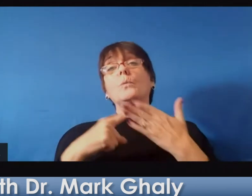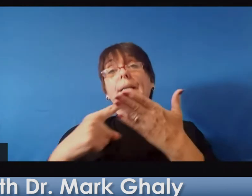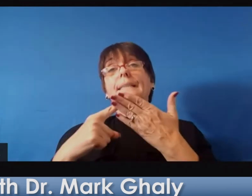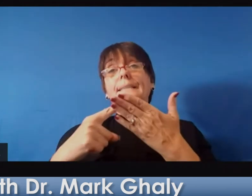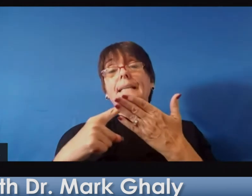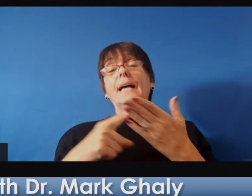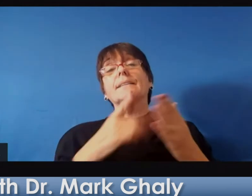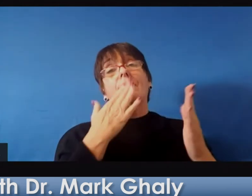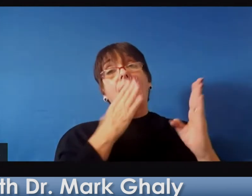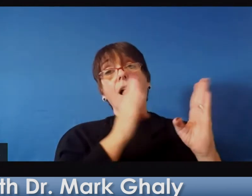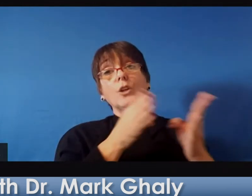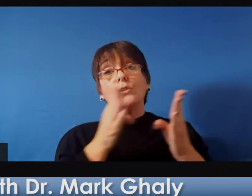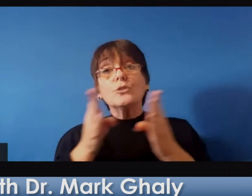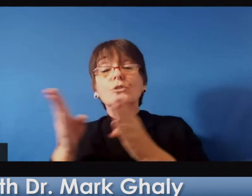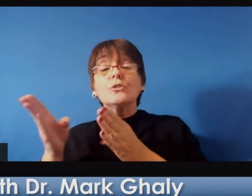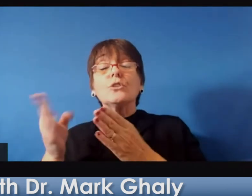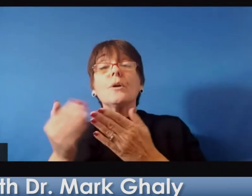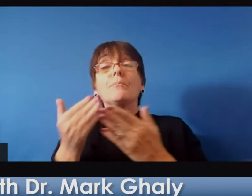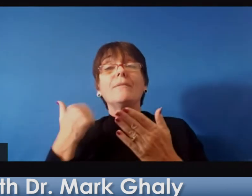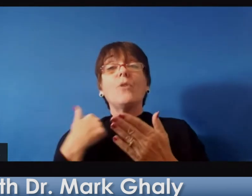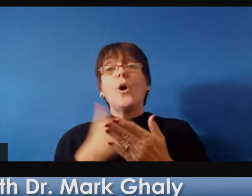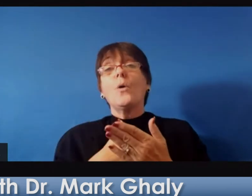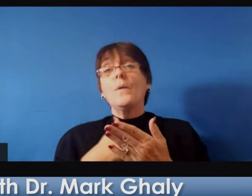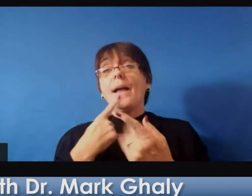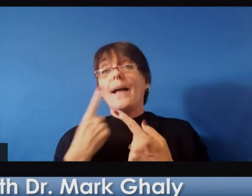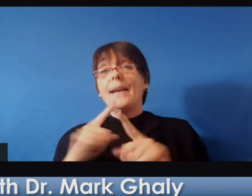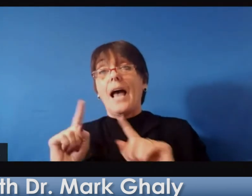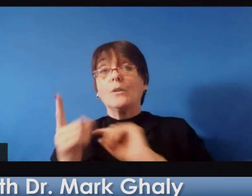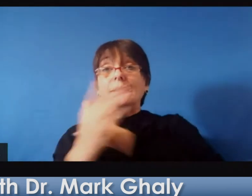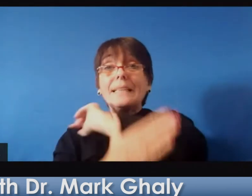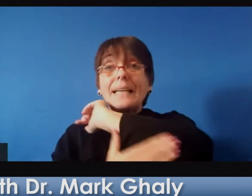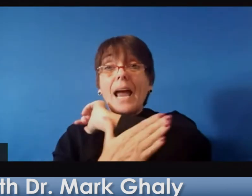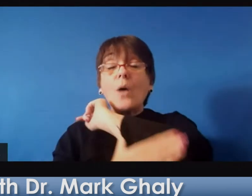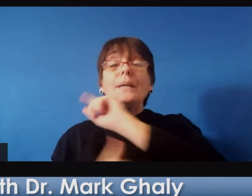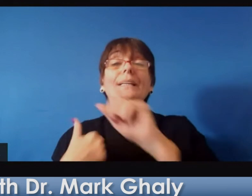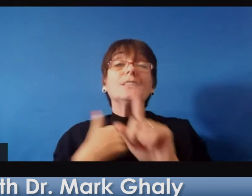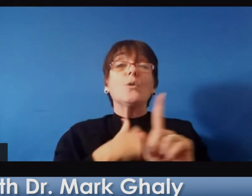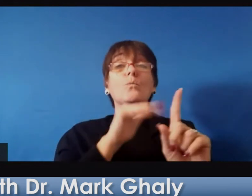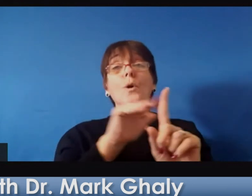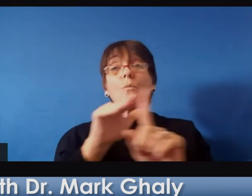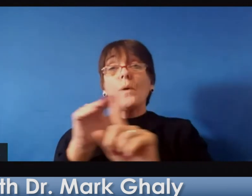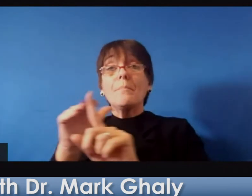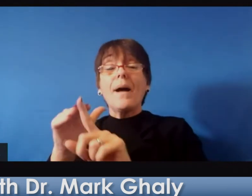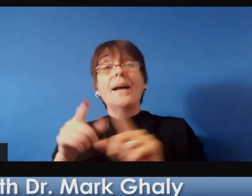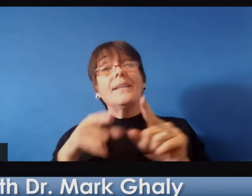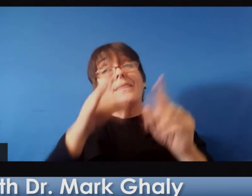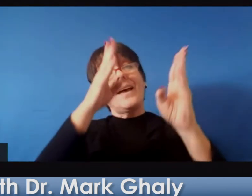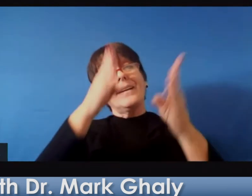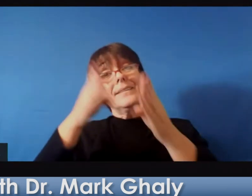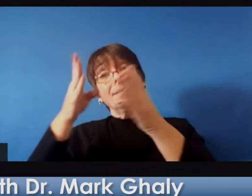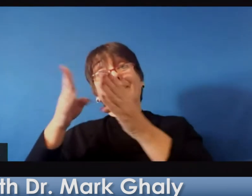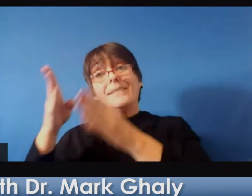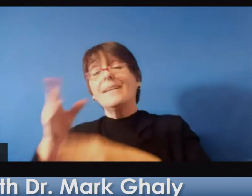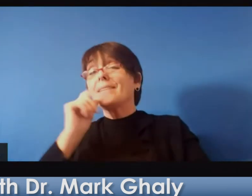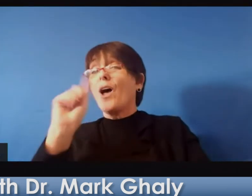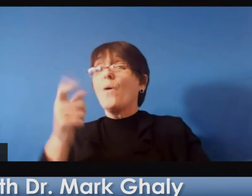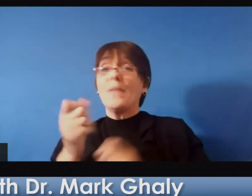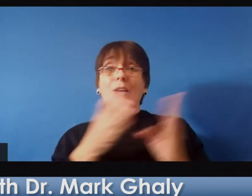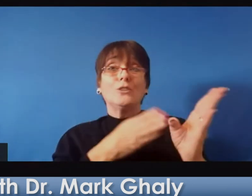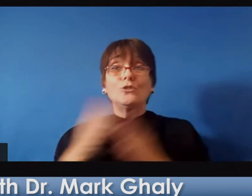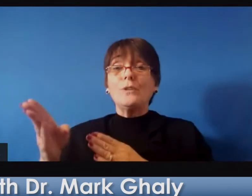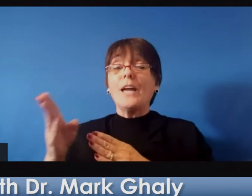And before we announce county assignments, we remind you that the blueprint is not just a strategy